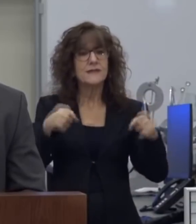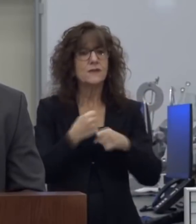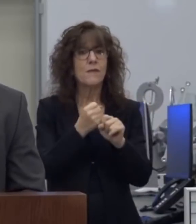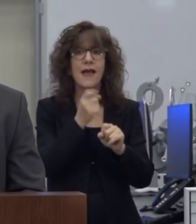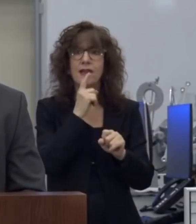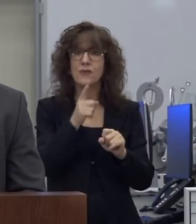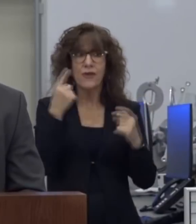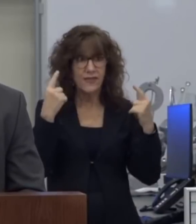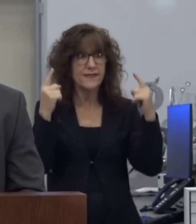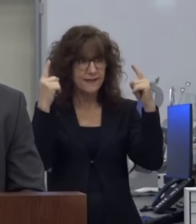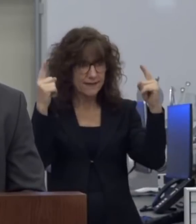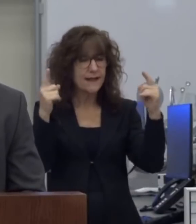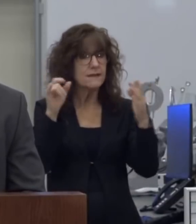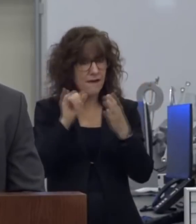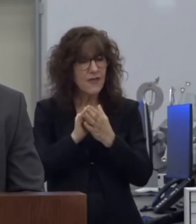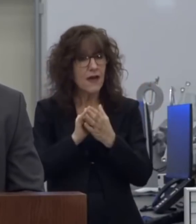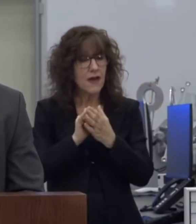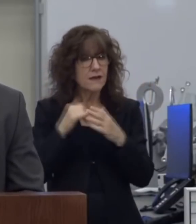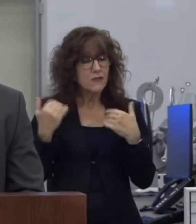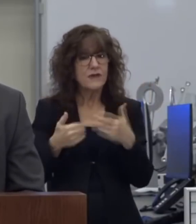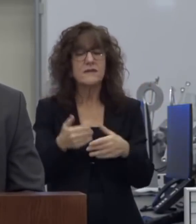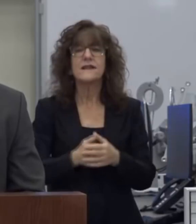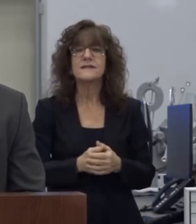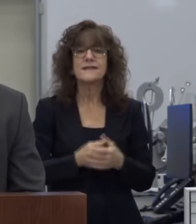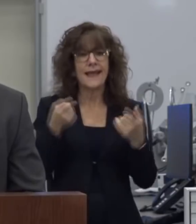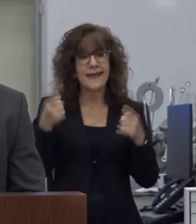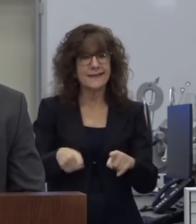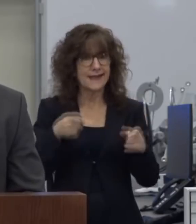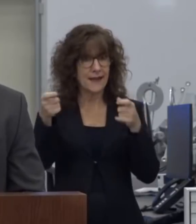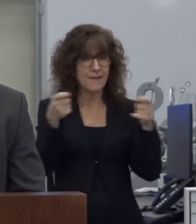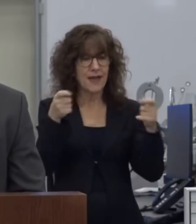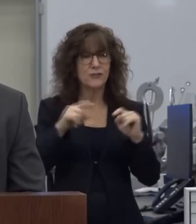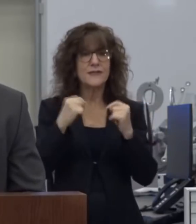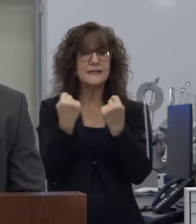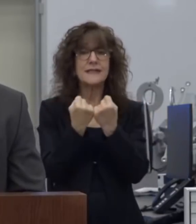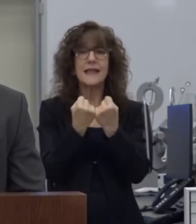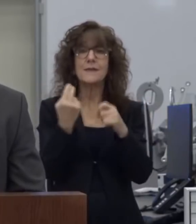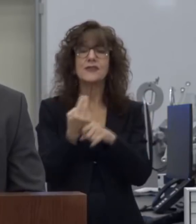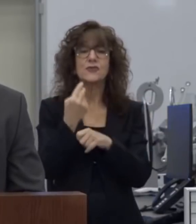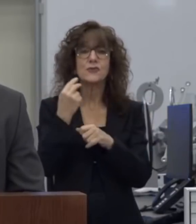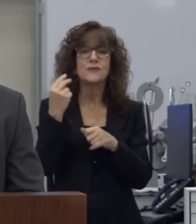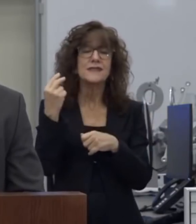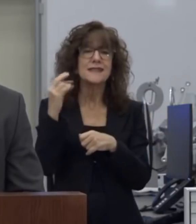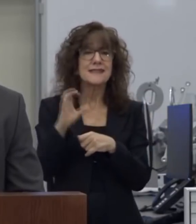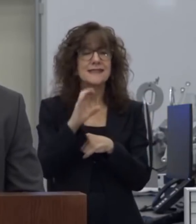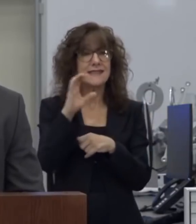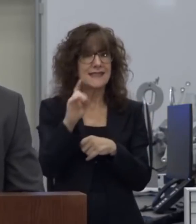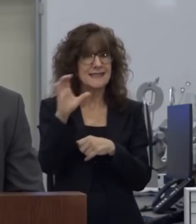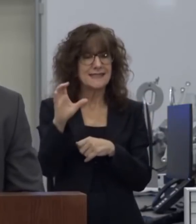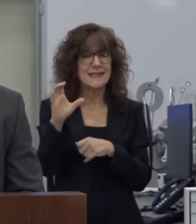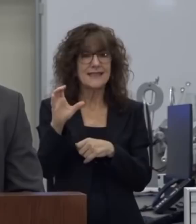ensure the success of this operation. The incident management team is using CDC and local health